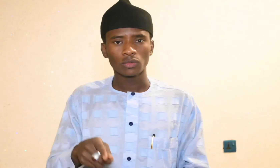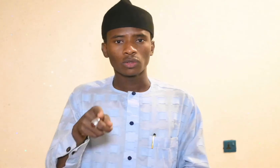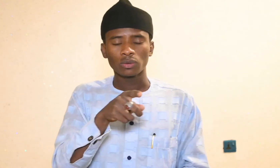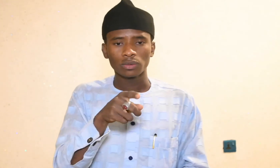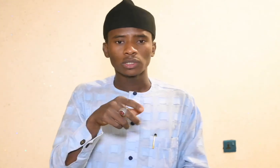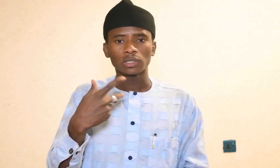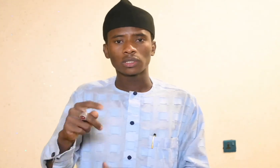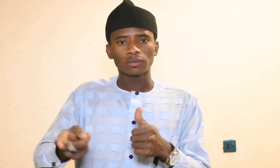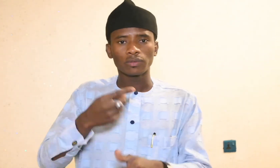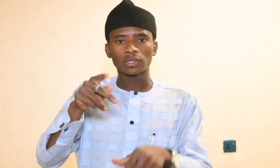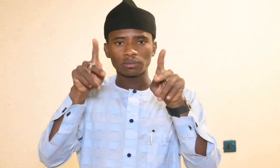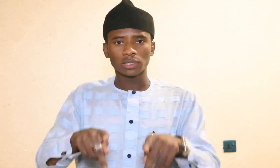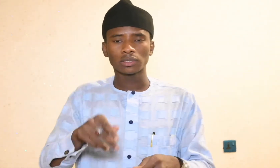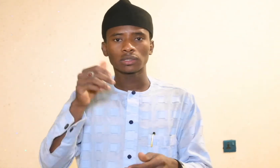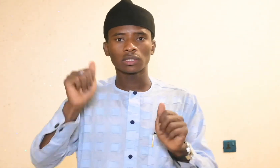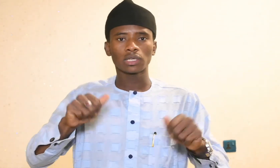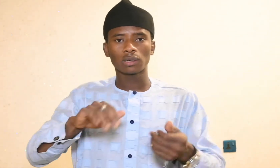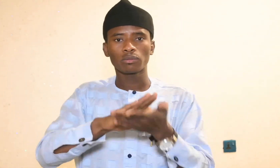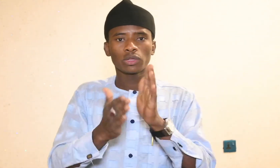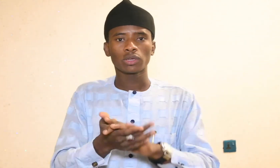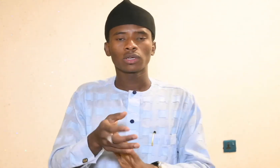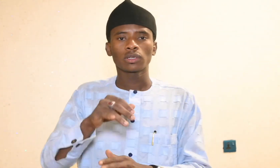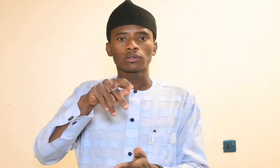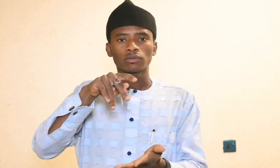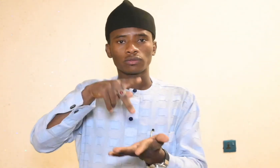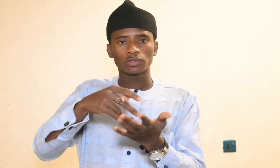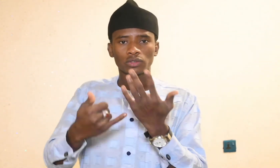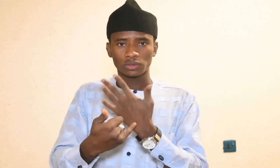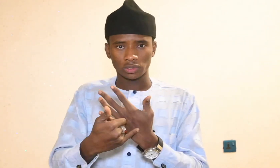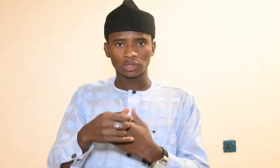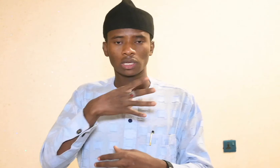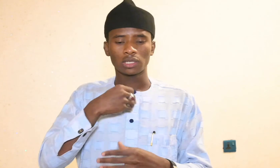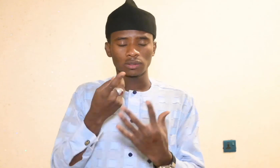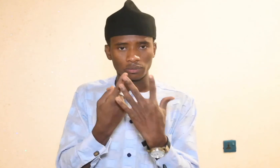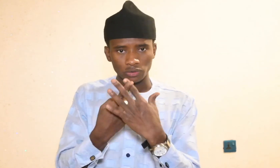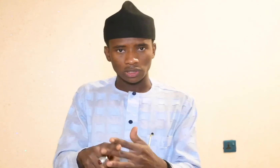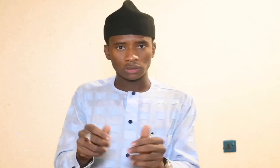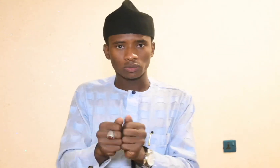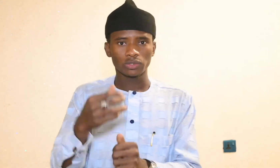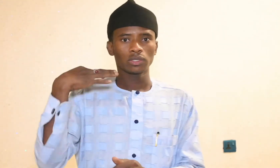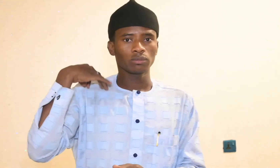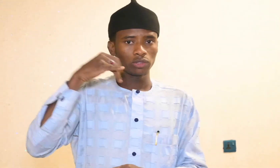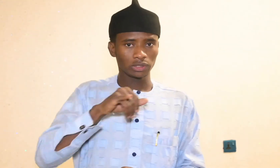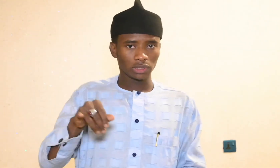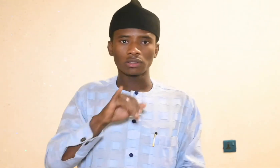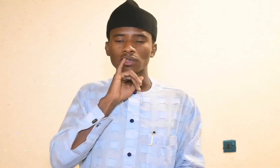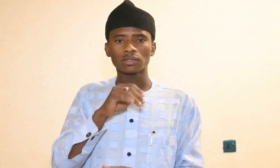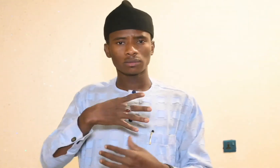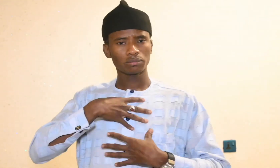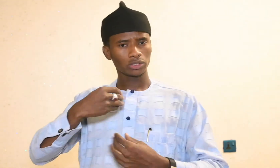way someone can become accepted in an NGO as a volunteer is passion. In